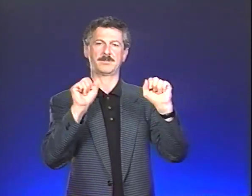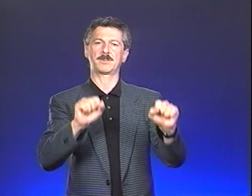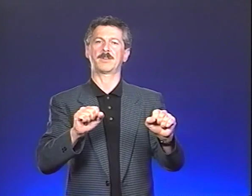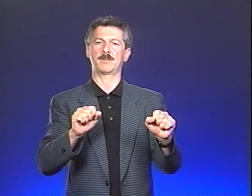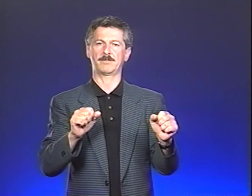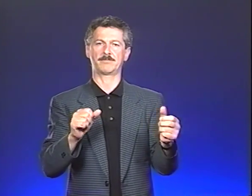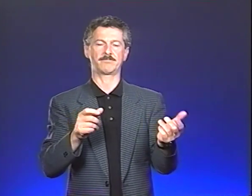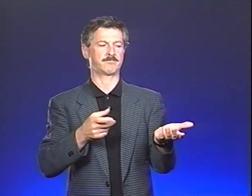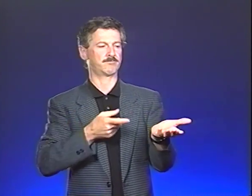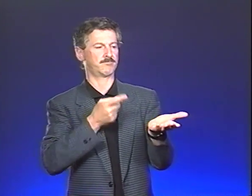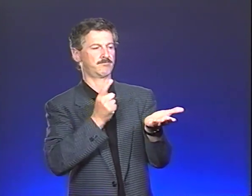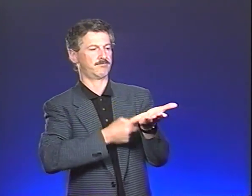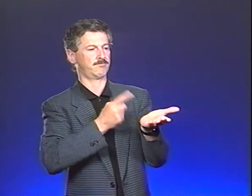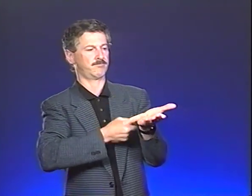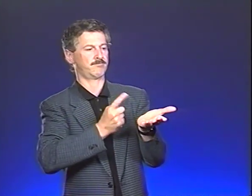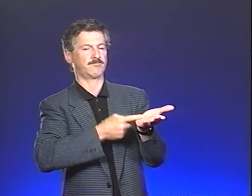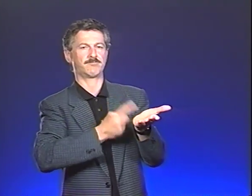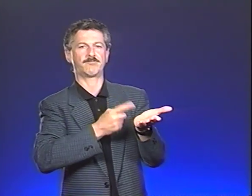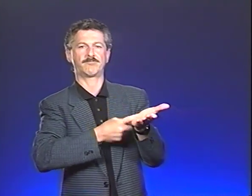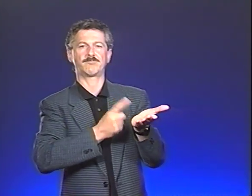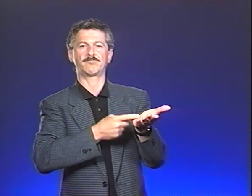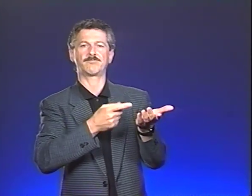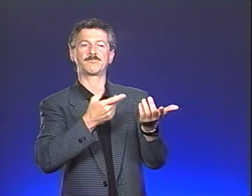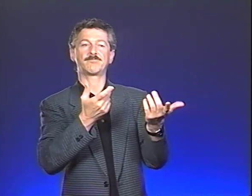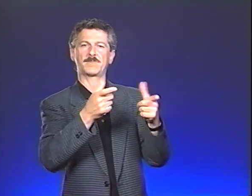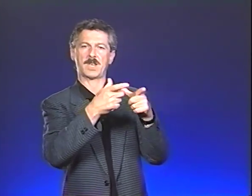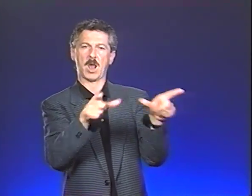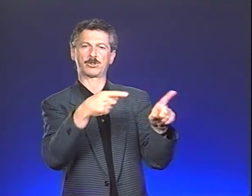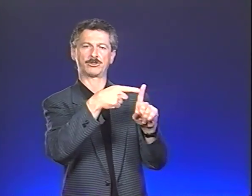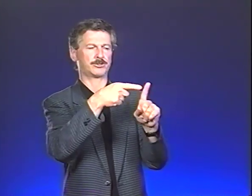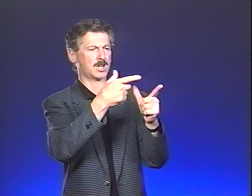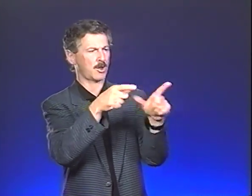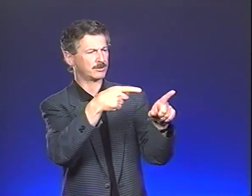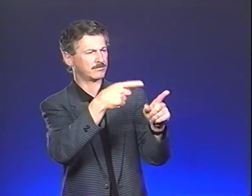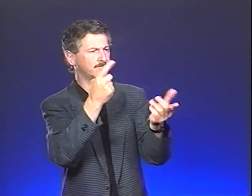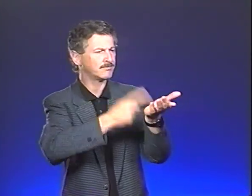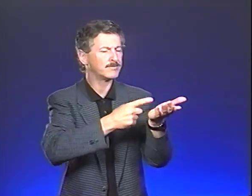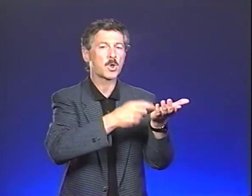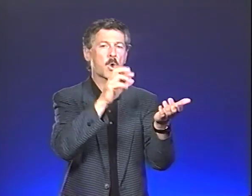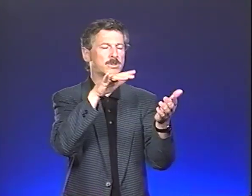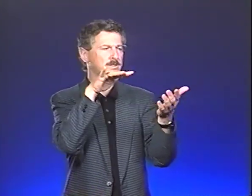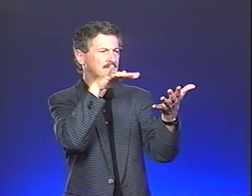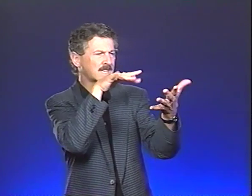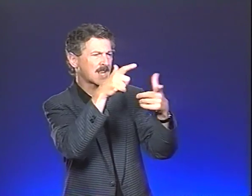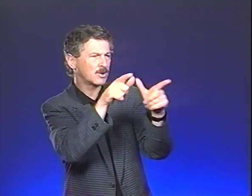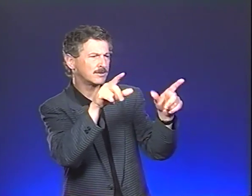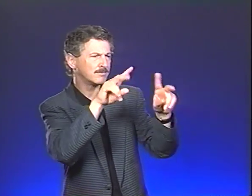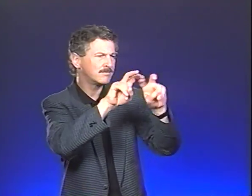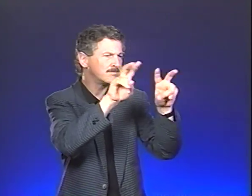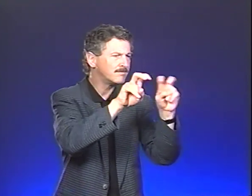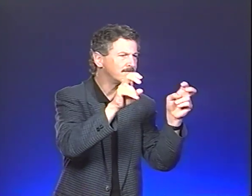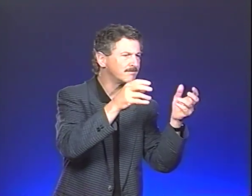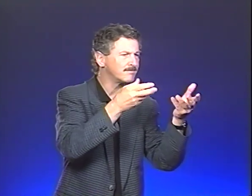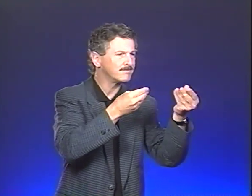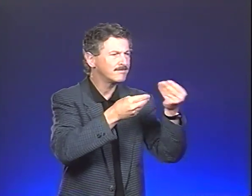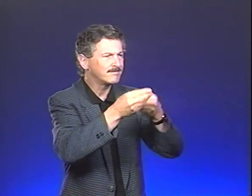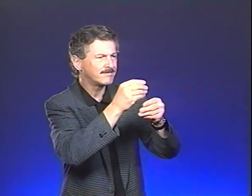The last unique feature of language, perhaps the most important, is that users of a language can use language